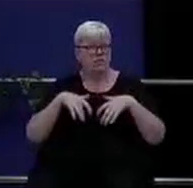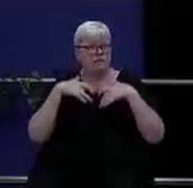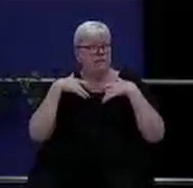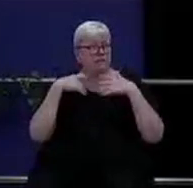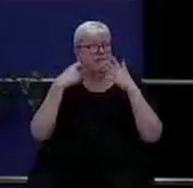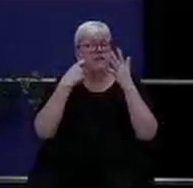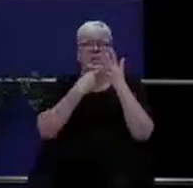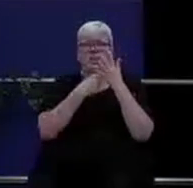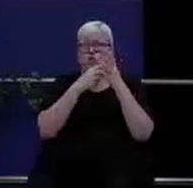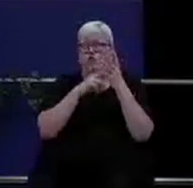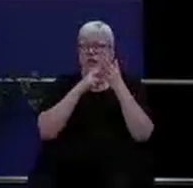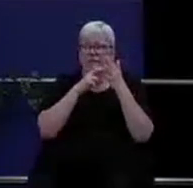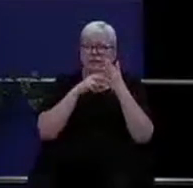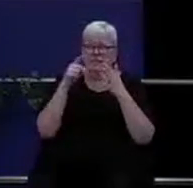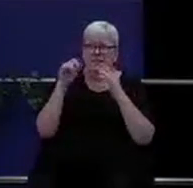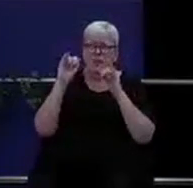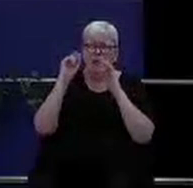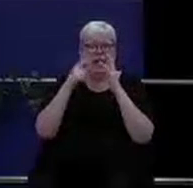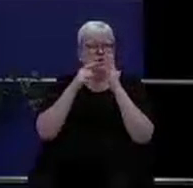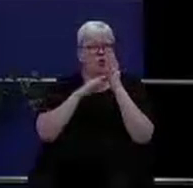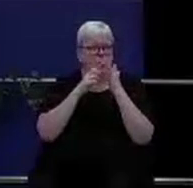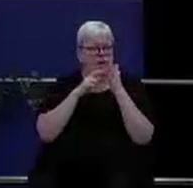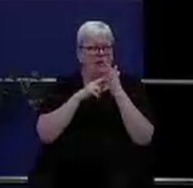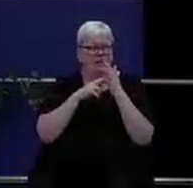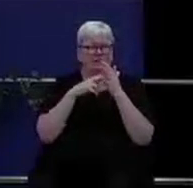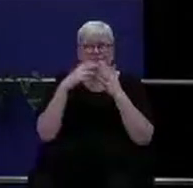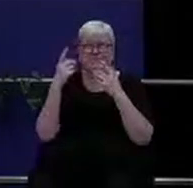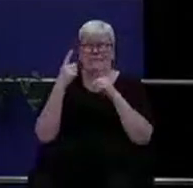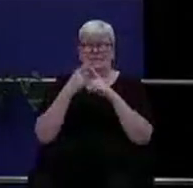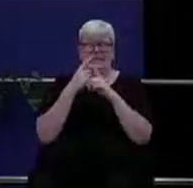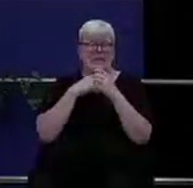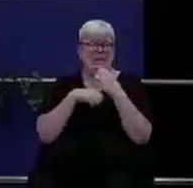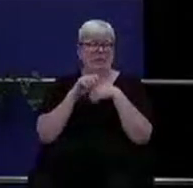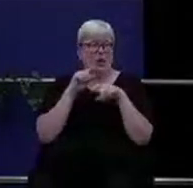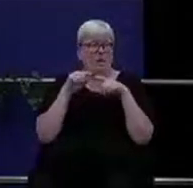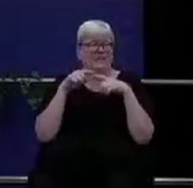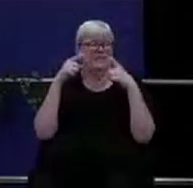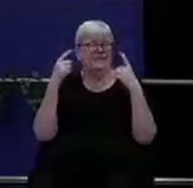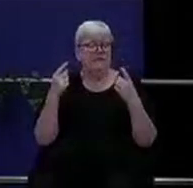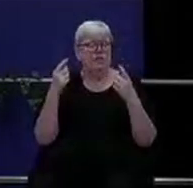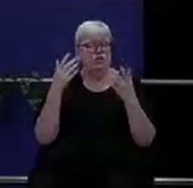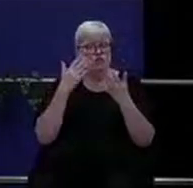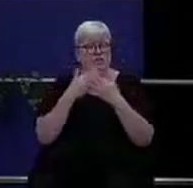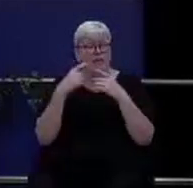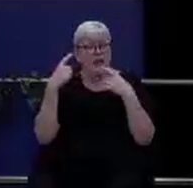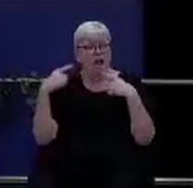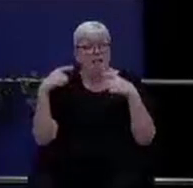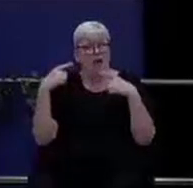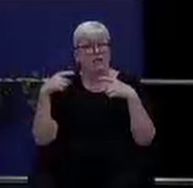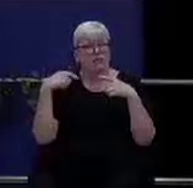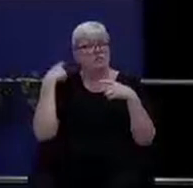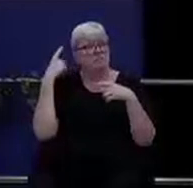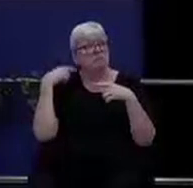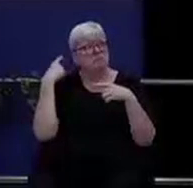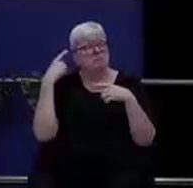and corvids in general being bad omens, and then suddenly I'm faced with something different, and wonder aloud whether that sort